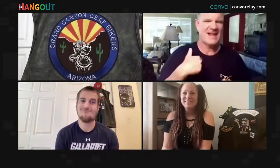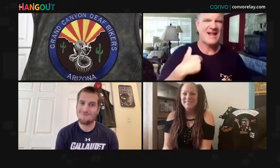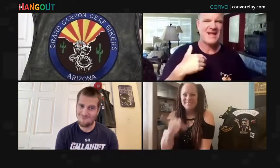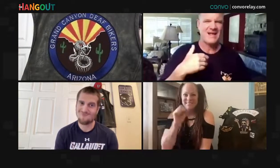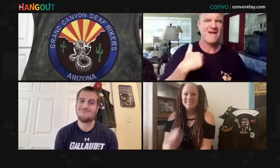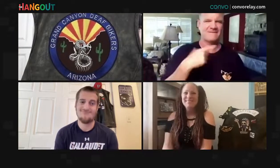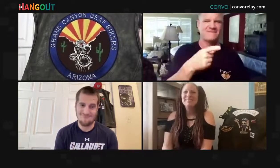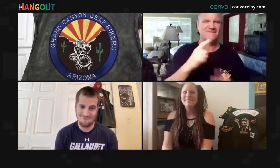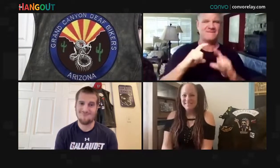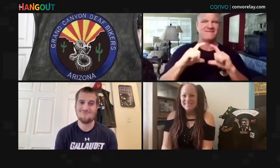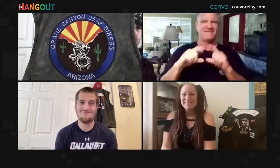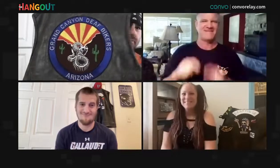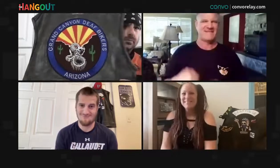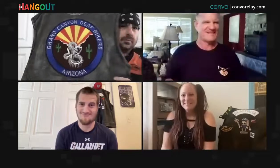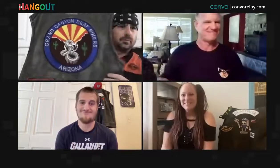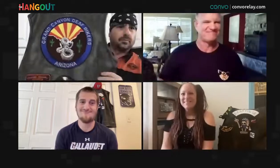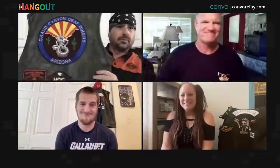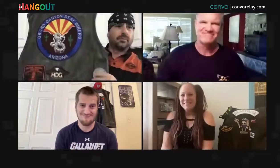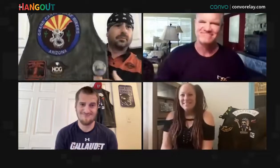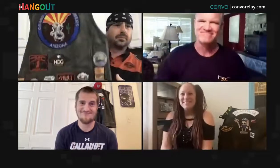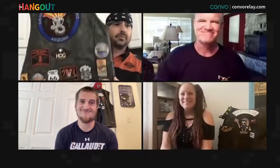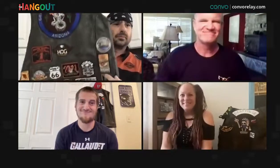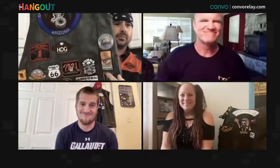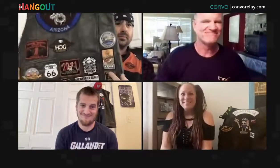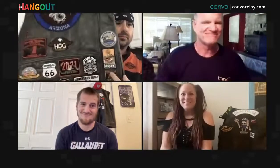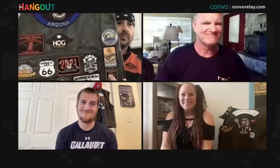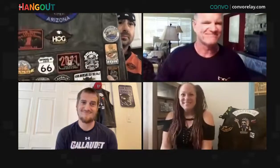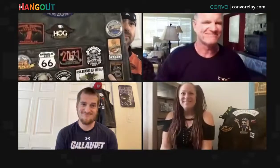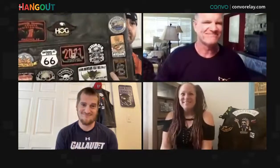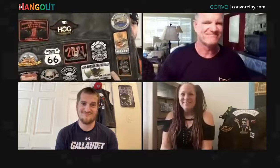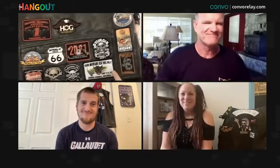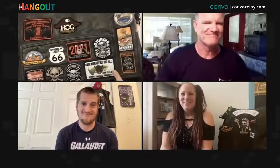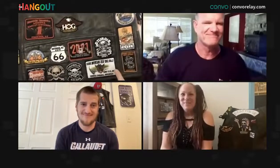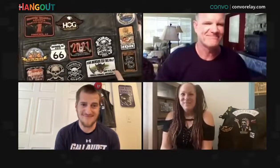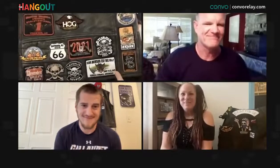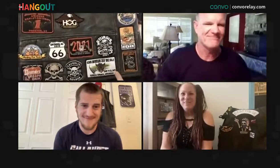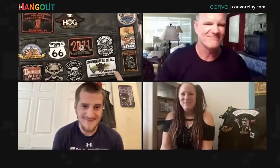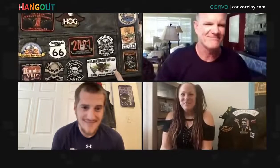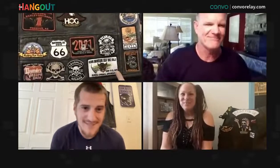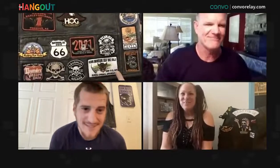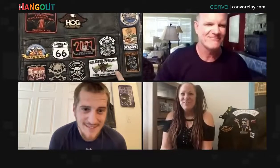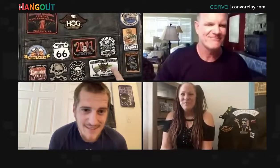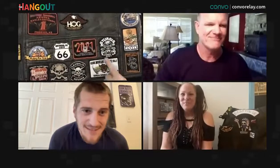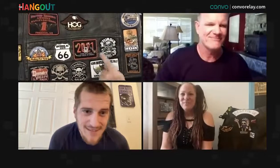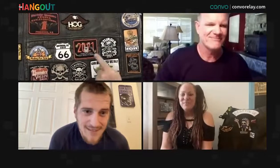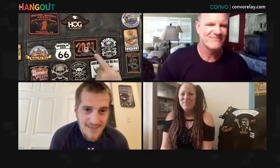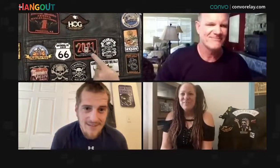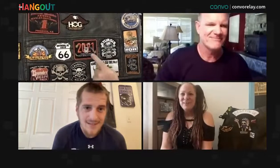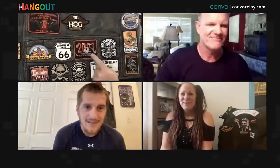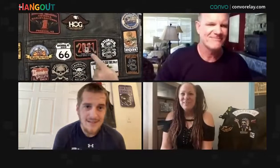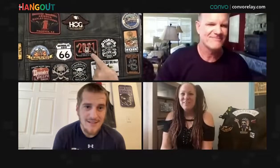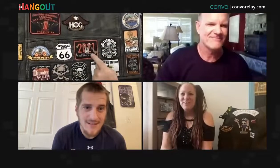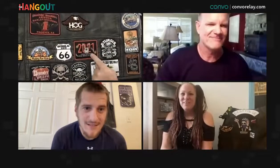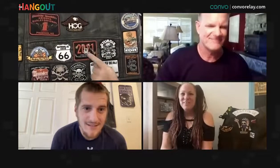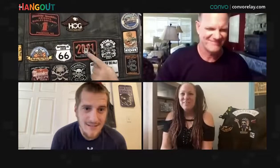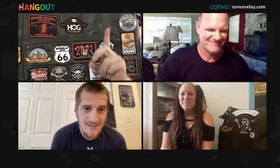This is my my Grand Canyon Deaf Bikers of Arizona, and then you can see all my patches at the bottom. Oh, that's